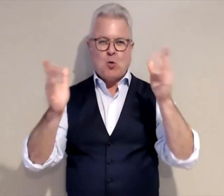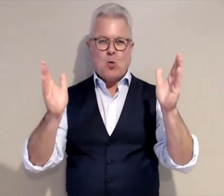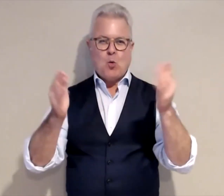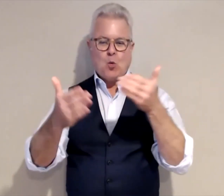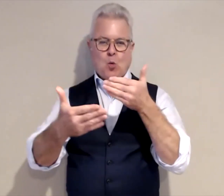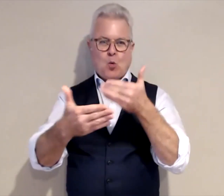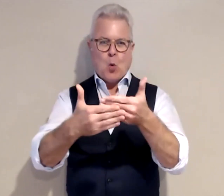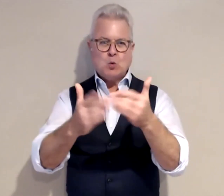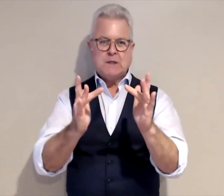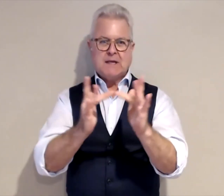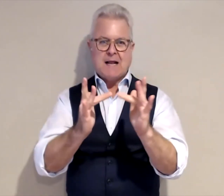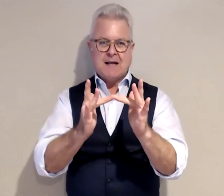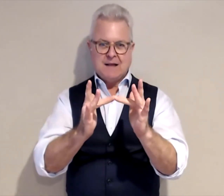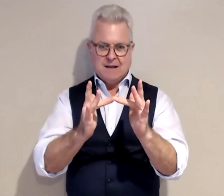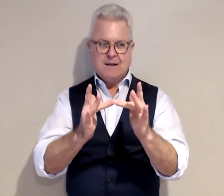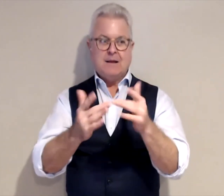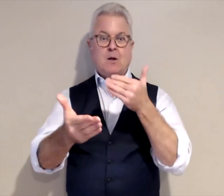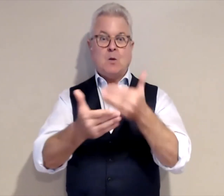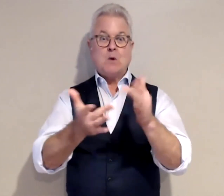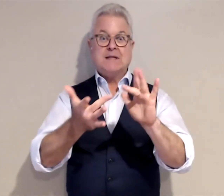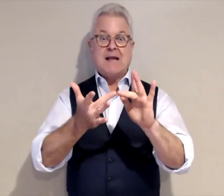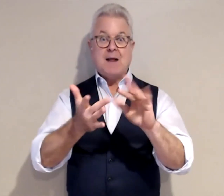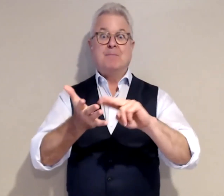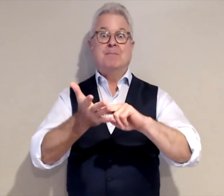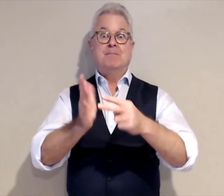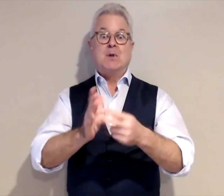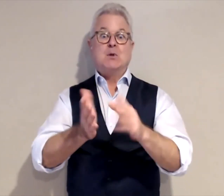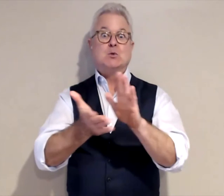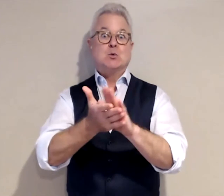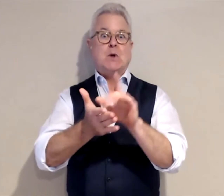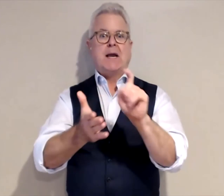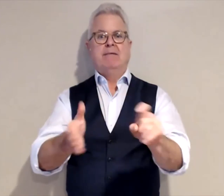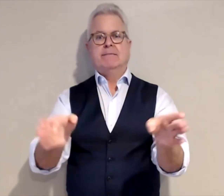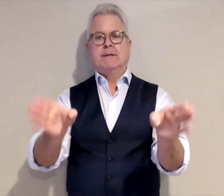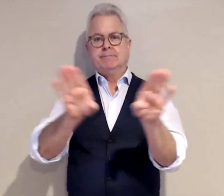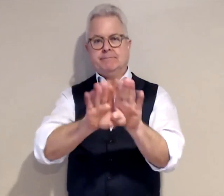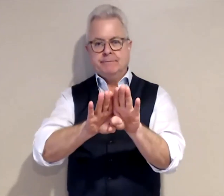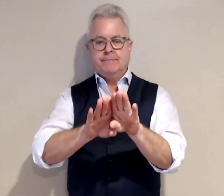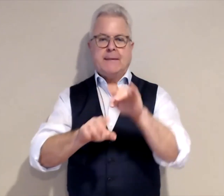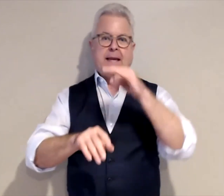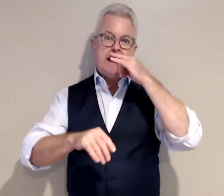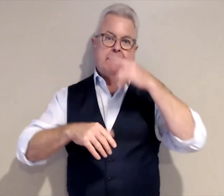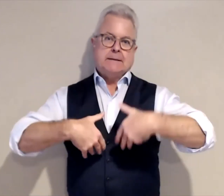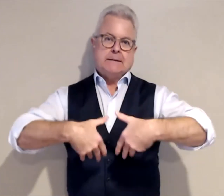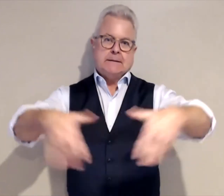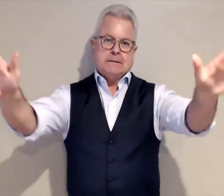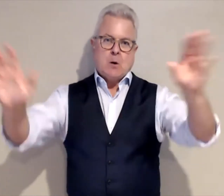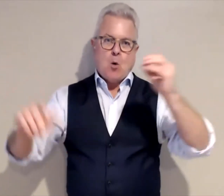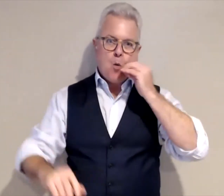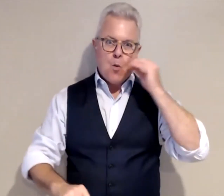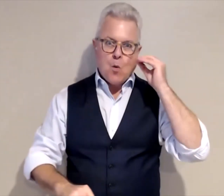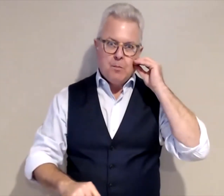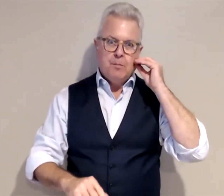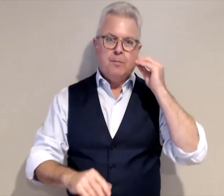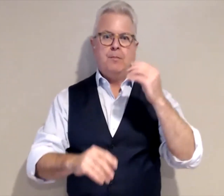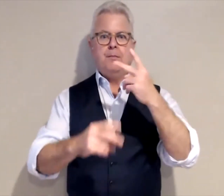positive, then you would consider the others in that classroom called close contacts, meaning you would have to close